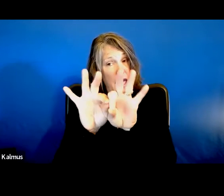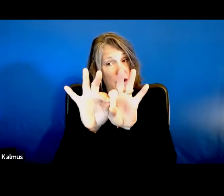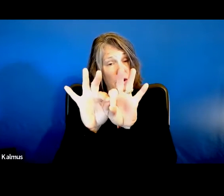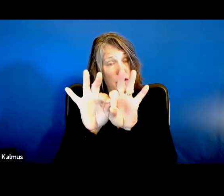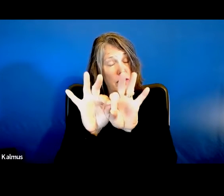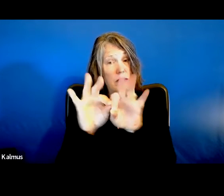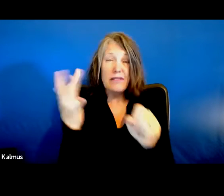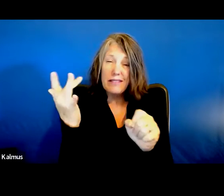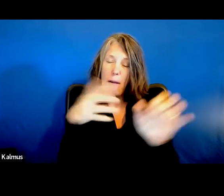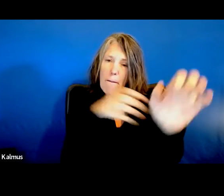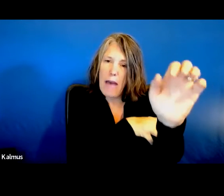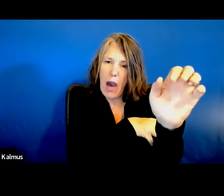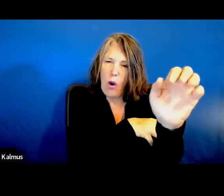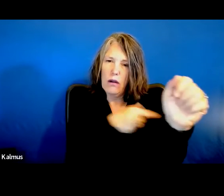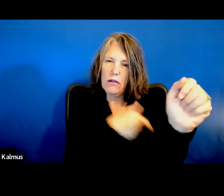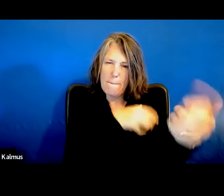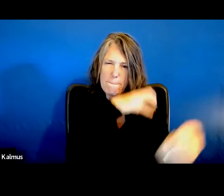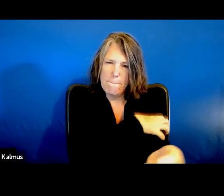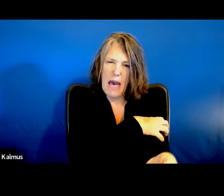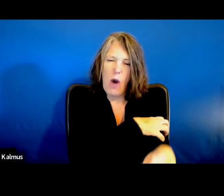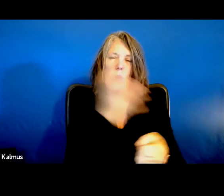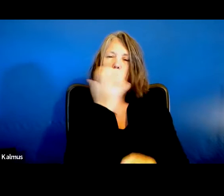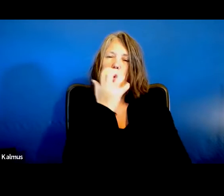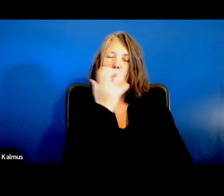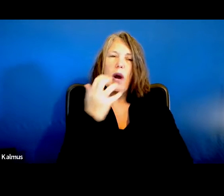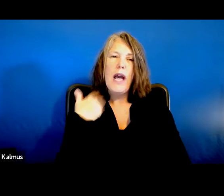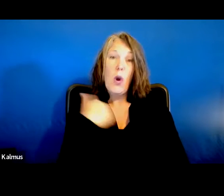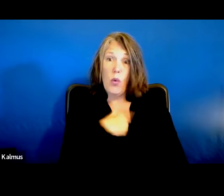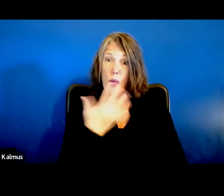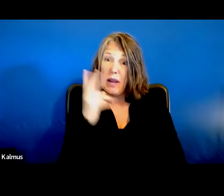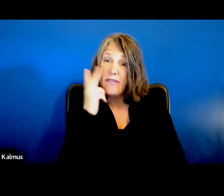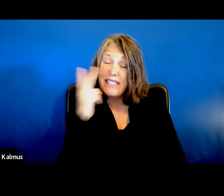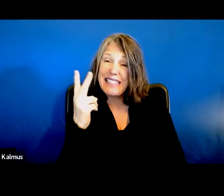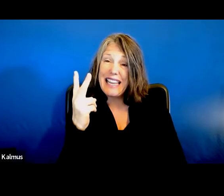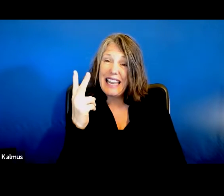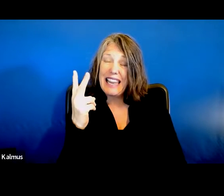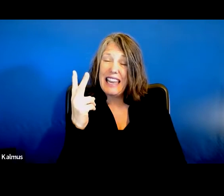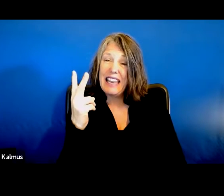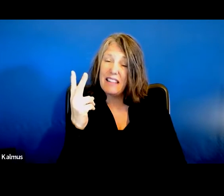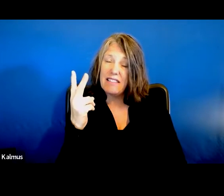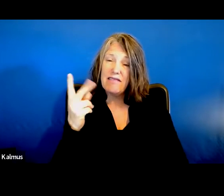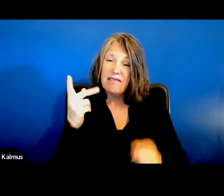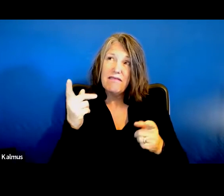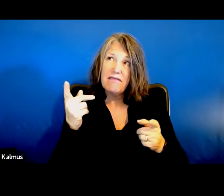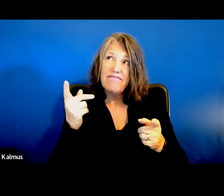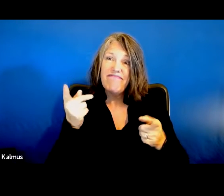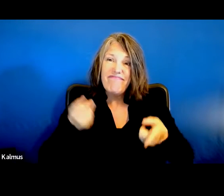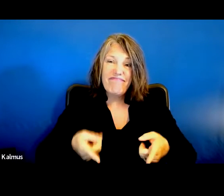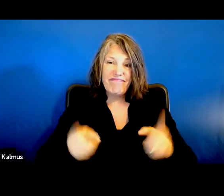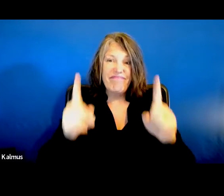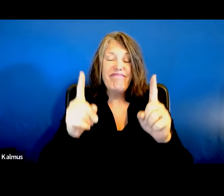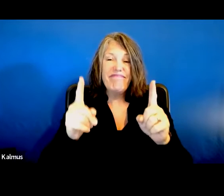power in data. I think this is something that we've really seen over the course of the